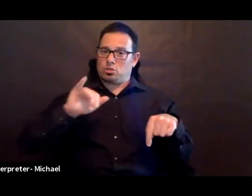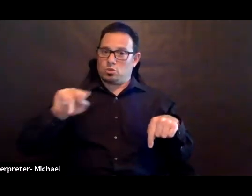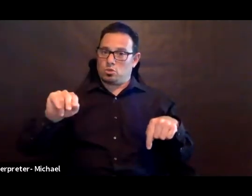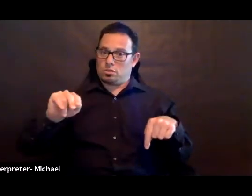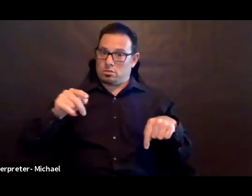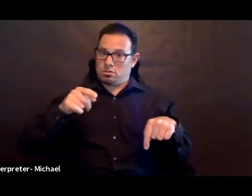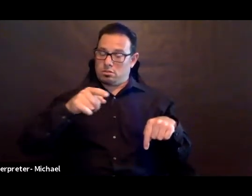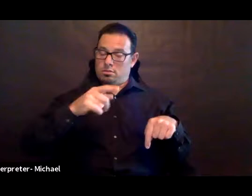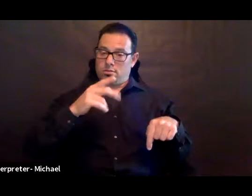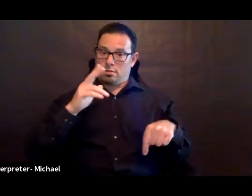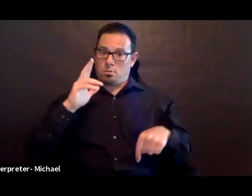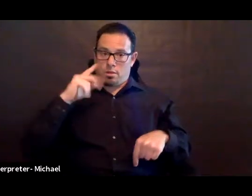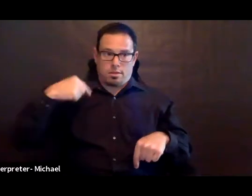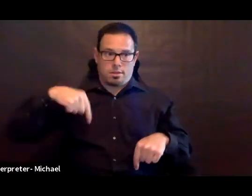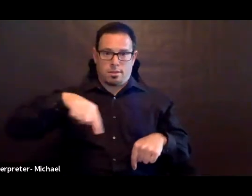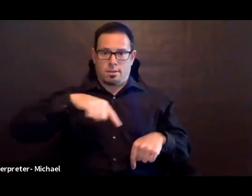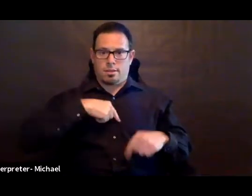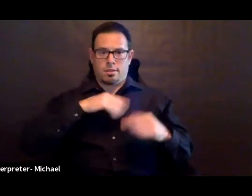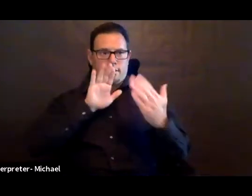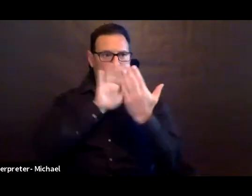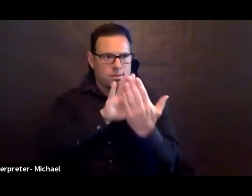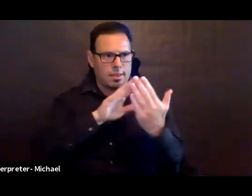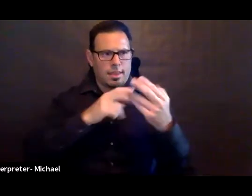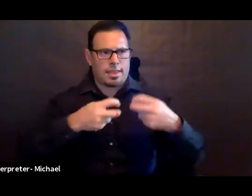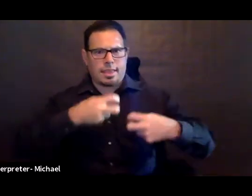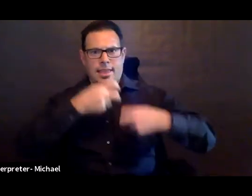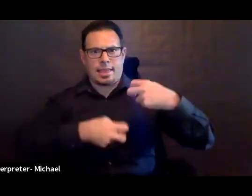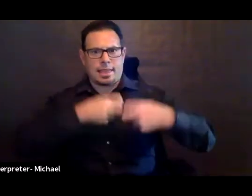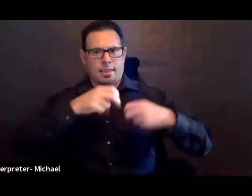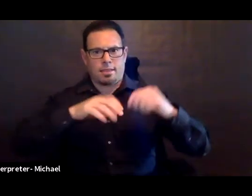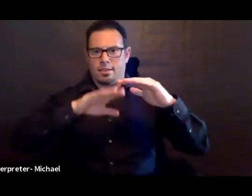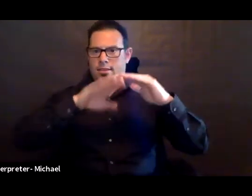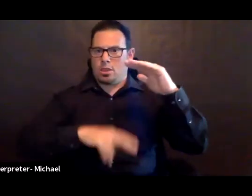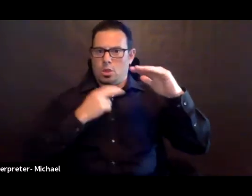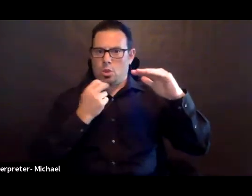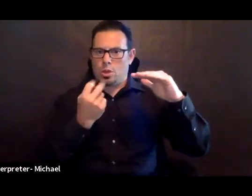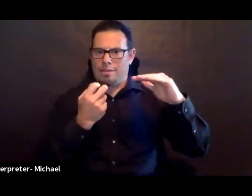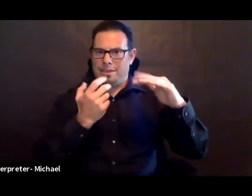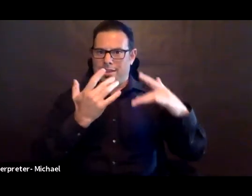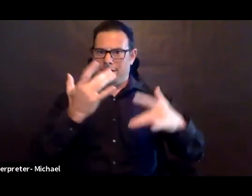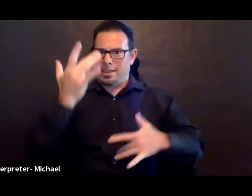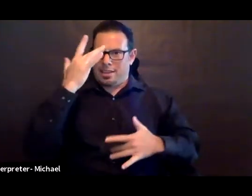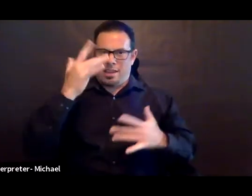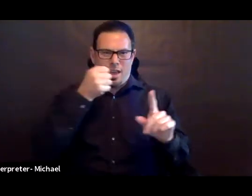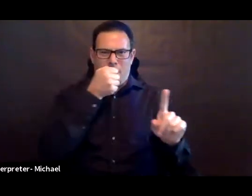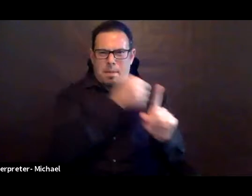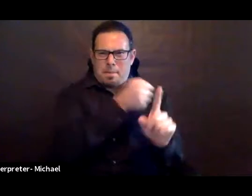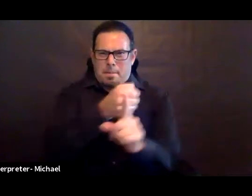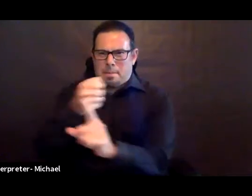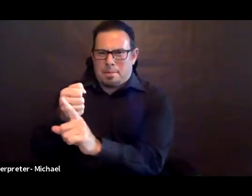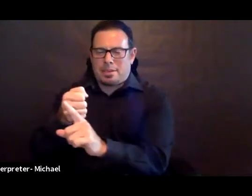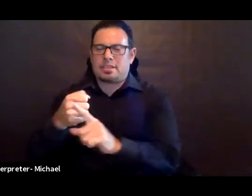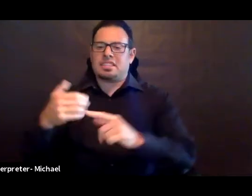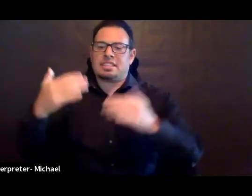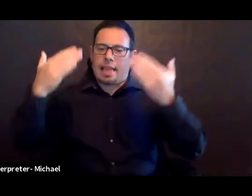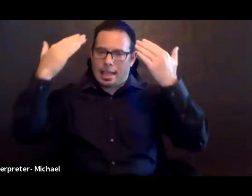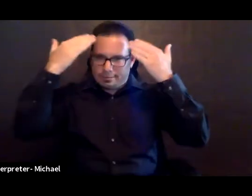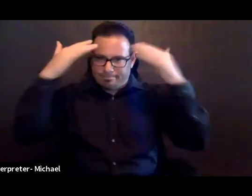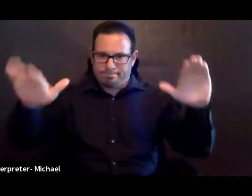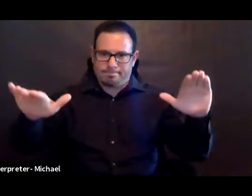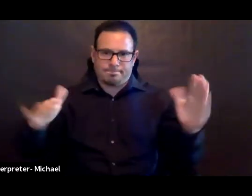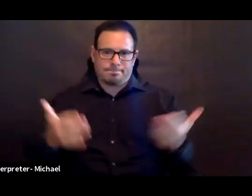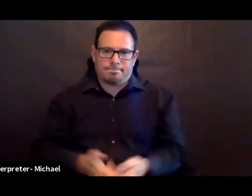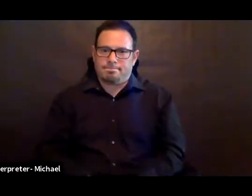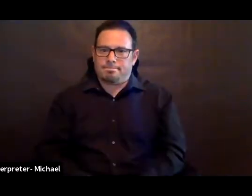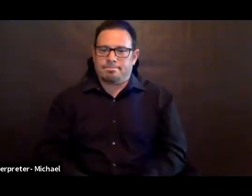which is, we are weeks away now from return to school, which would coincide kind of with, maybe a bit